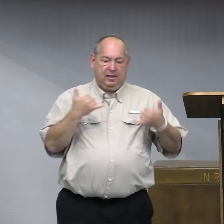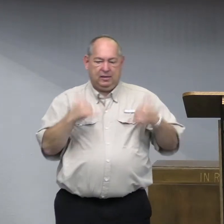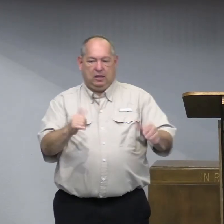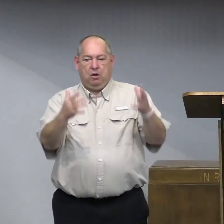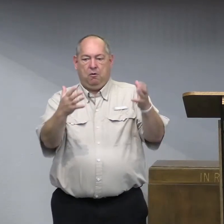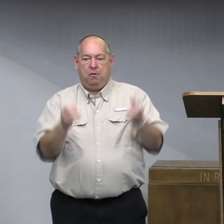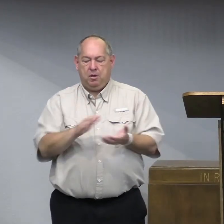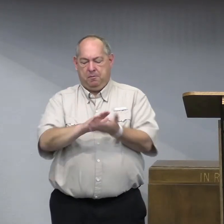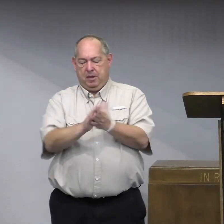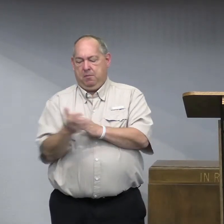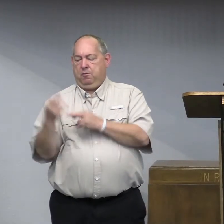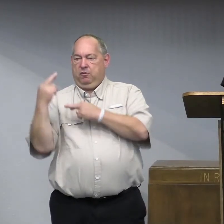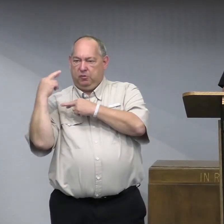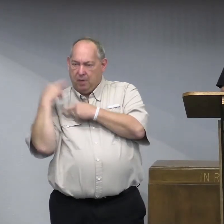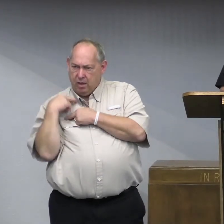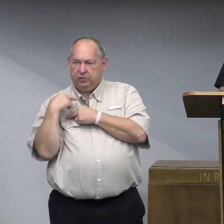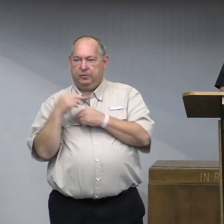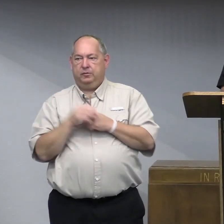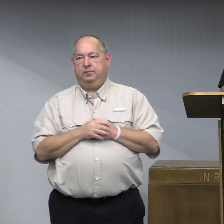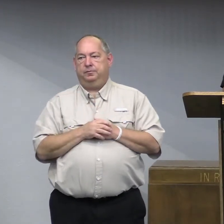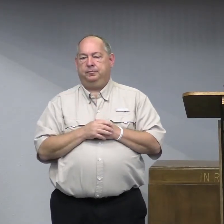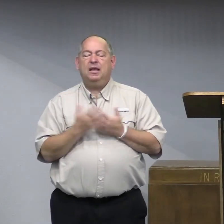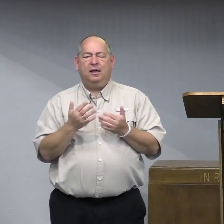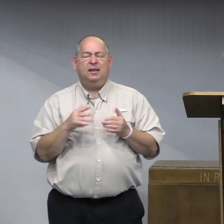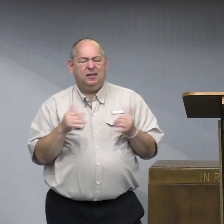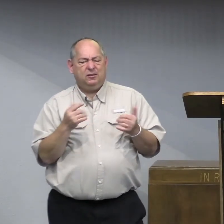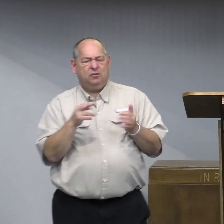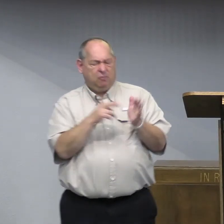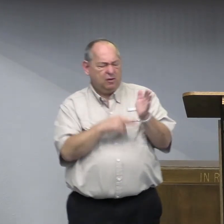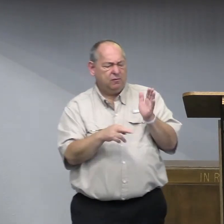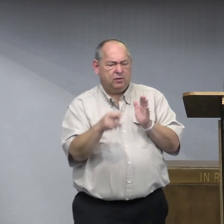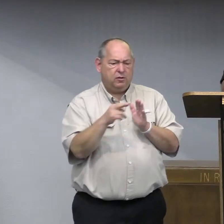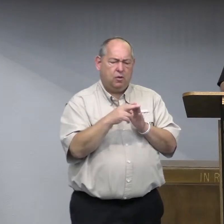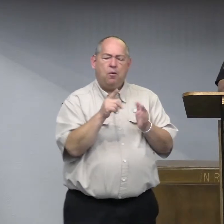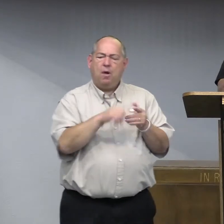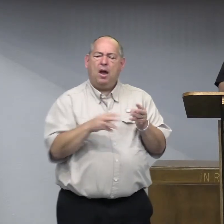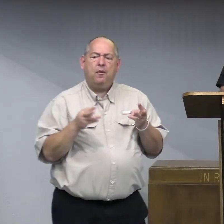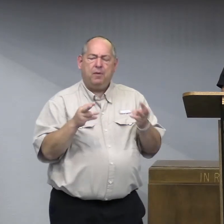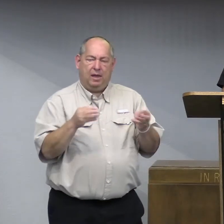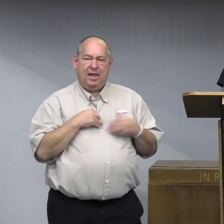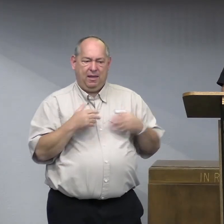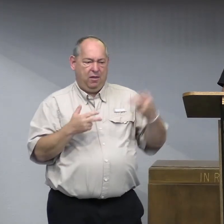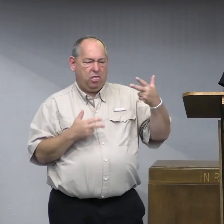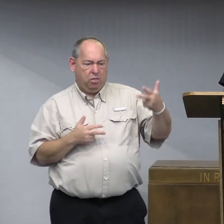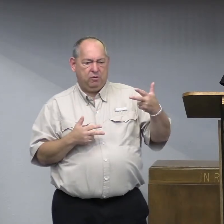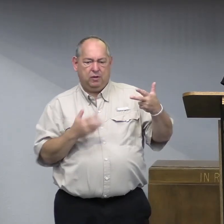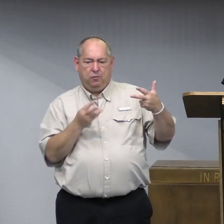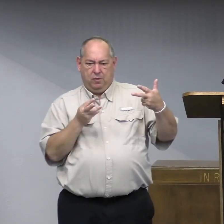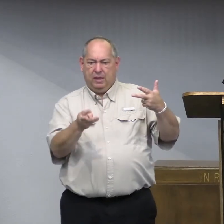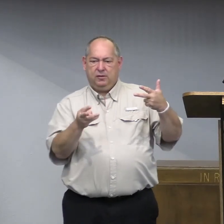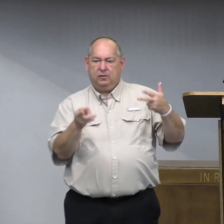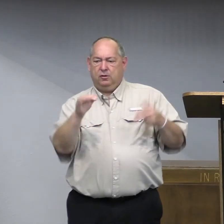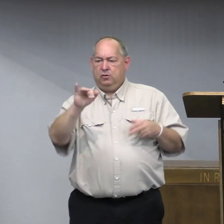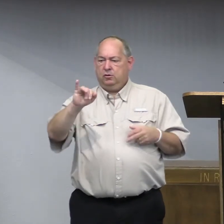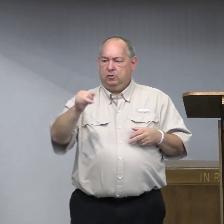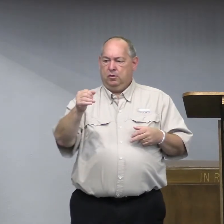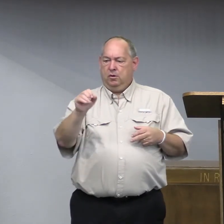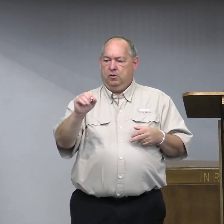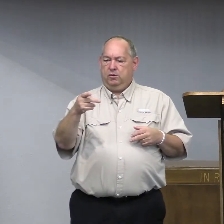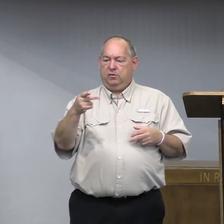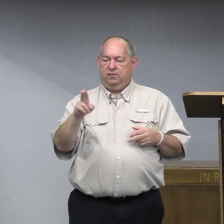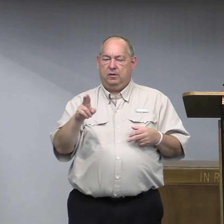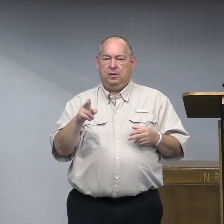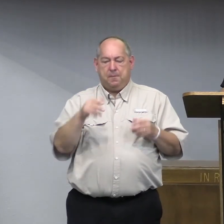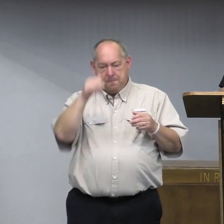want to be responsible. So let's just review. In what ways, and I've got three ways that Joseph was a man